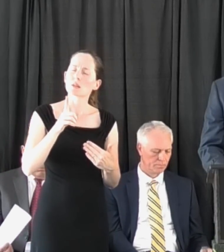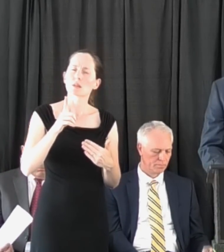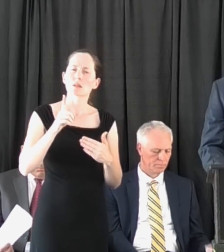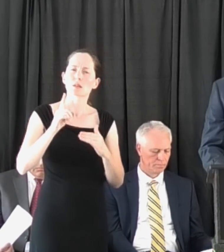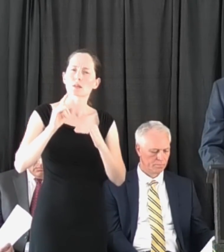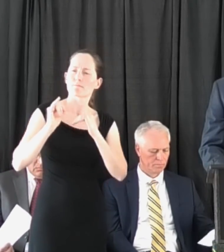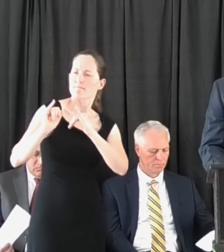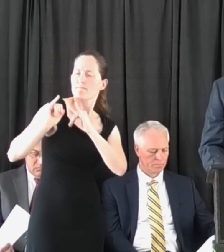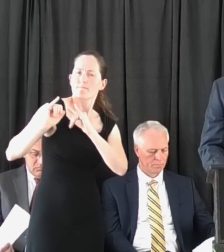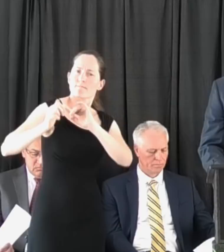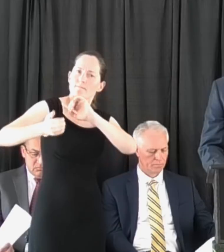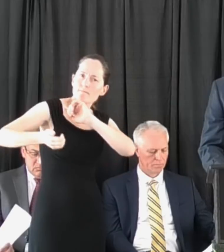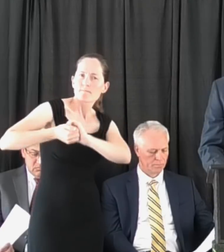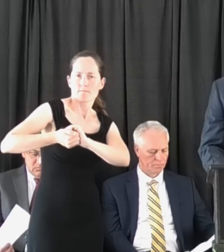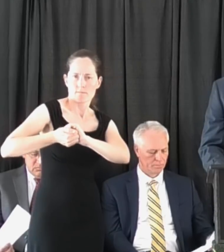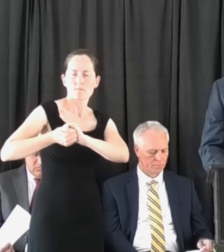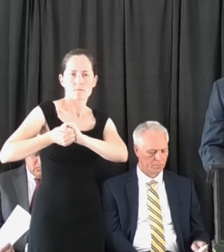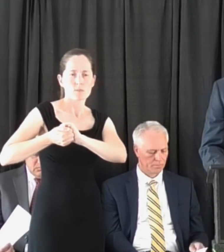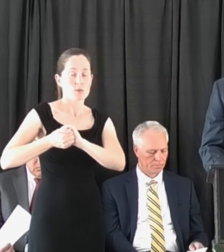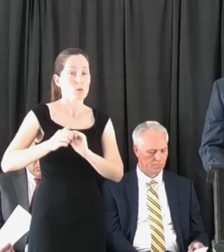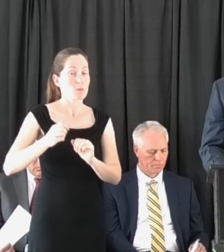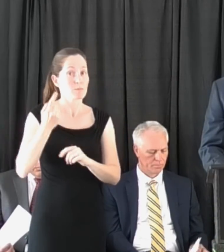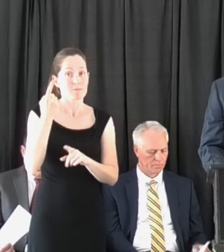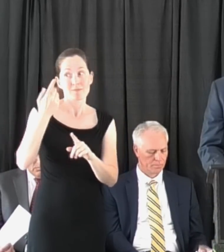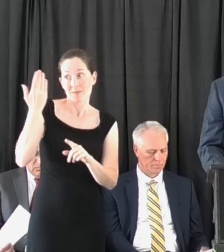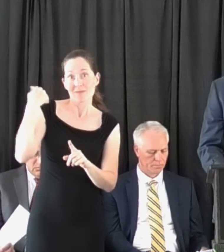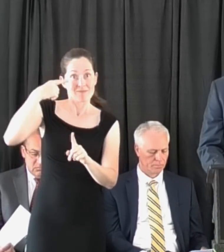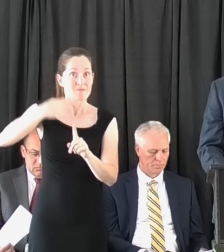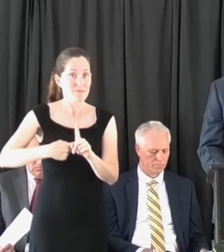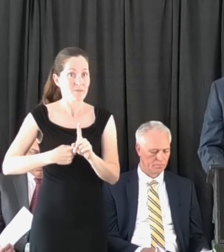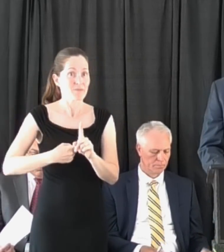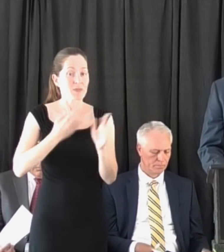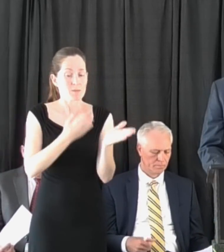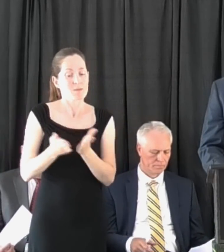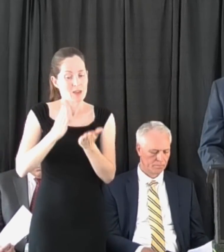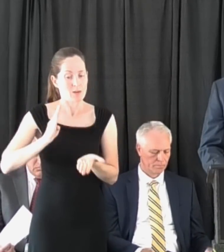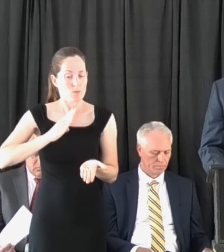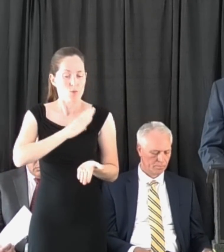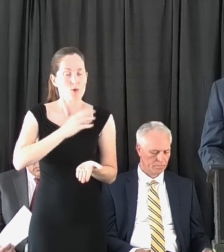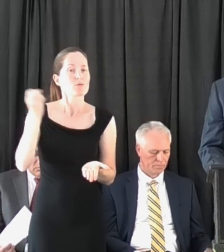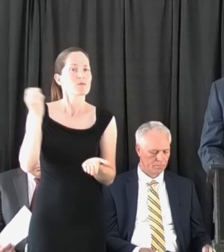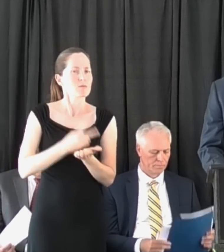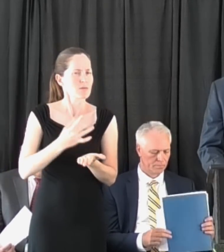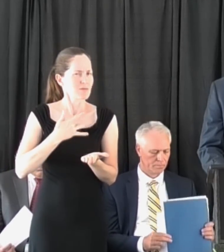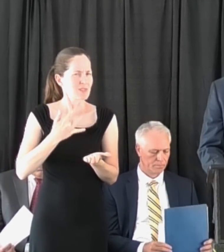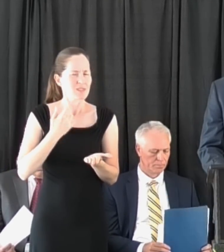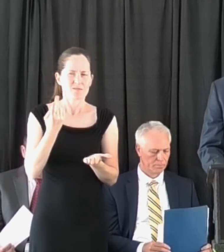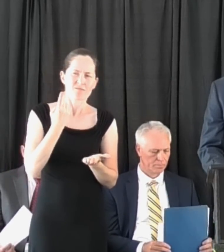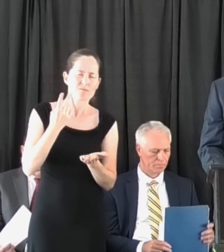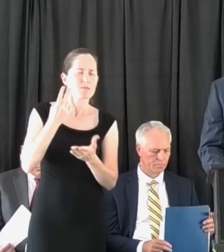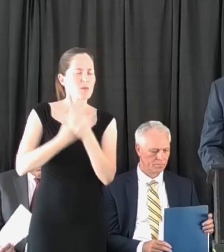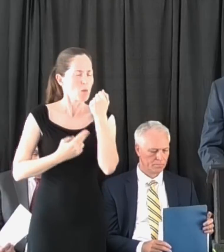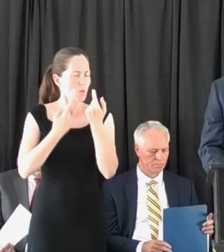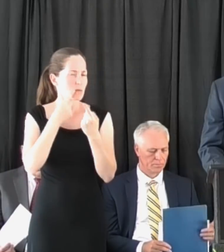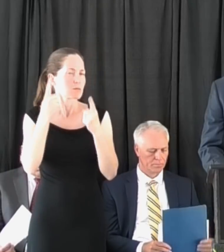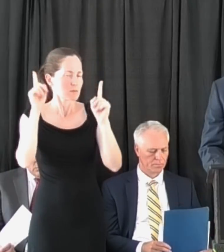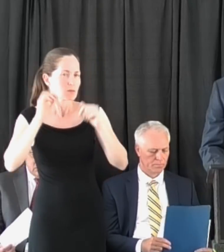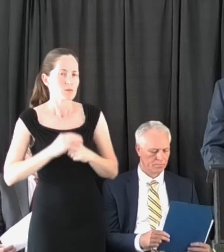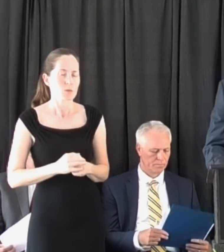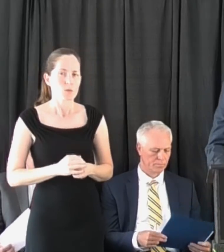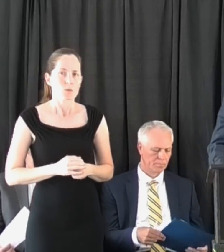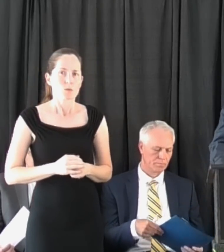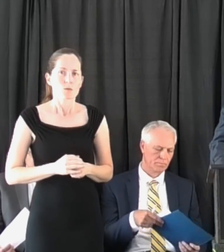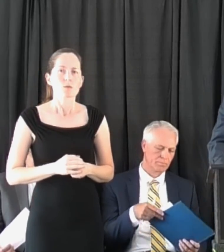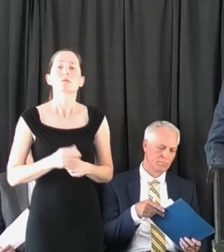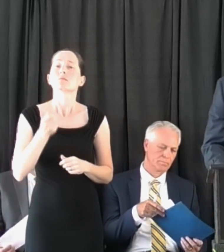received unanimous approval of our site development plan at the planning board hearing. Following public comment from 10 individuals who spoke